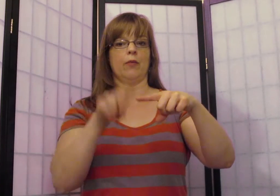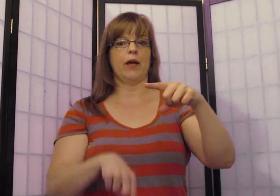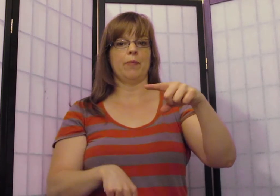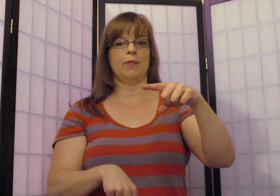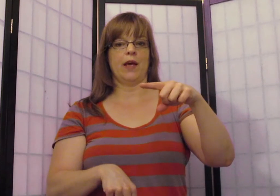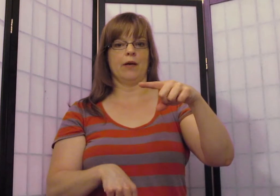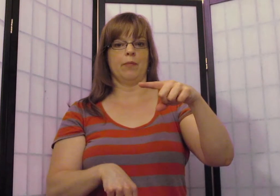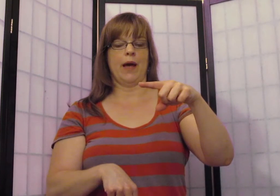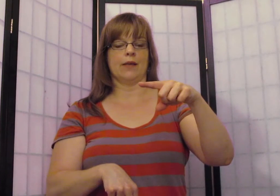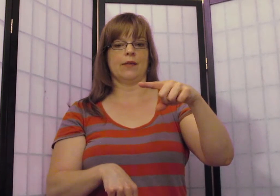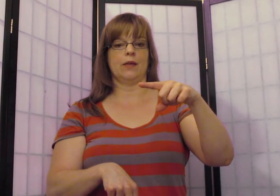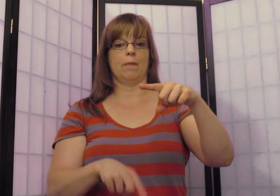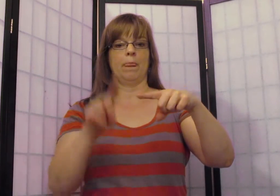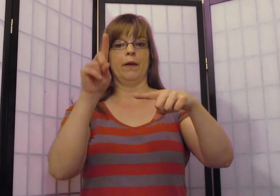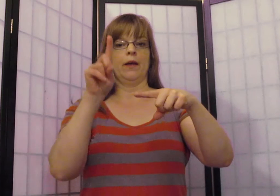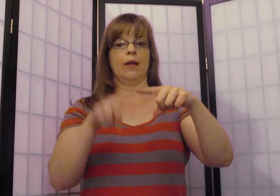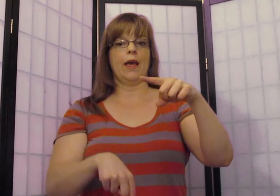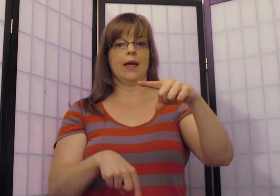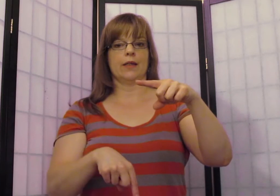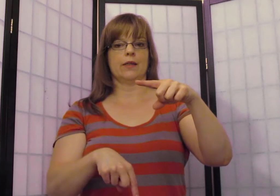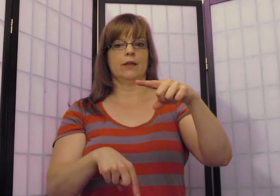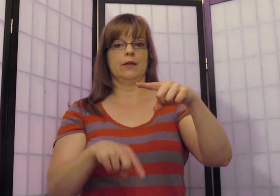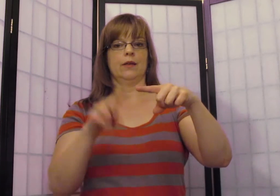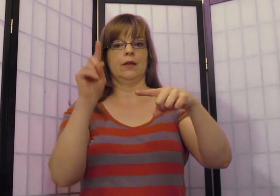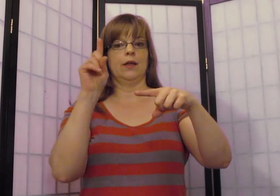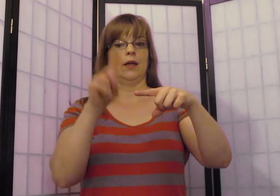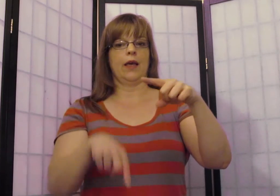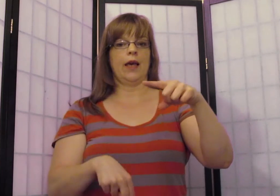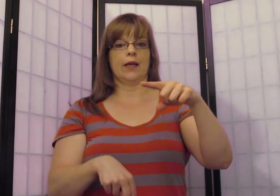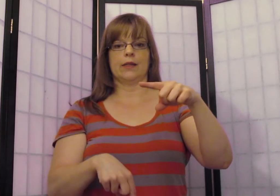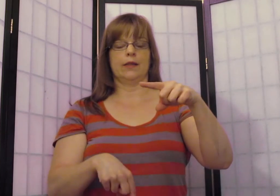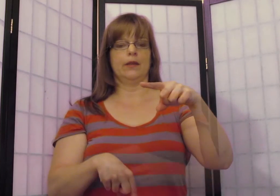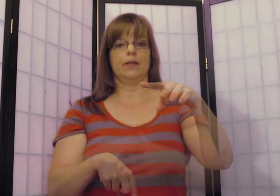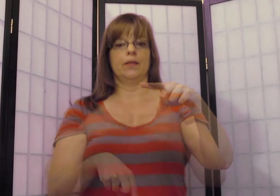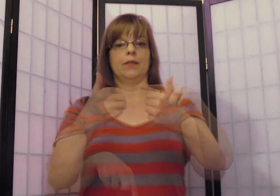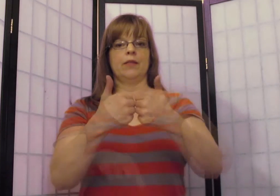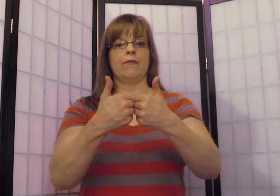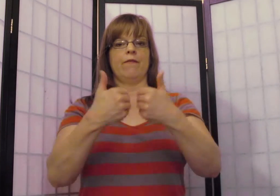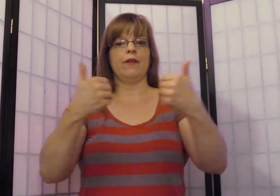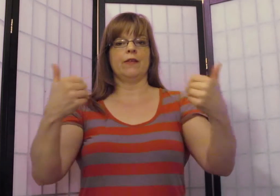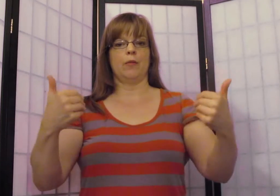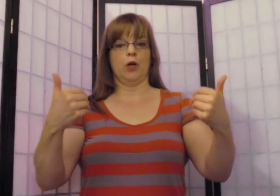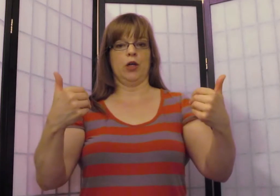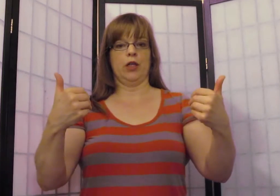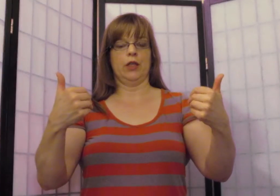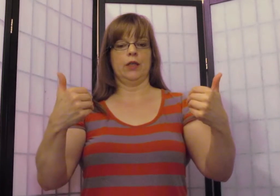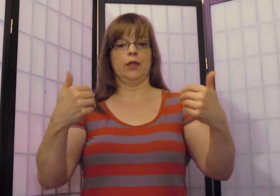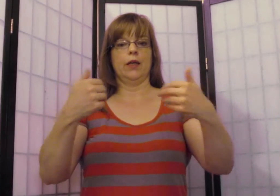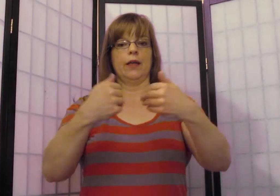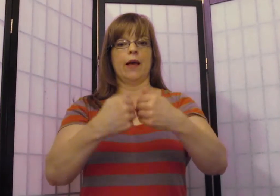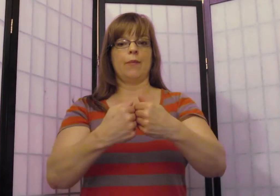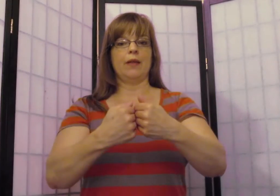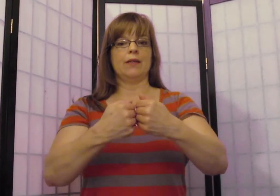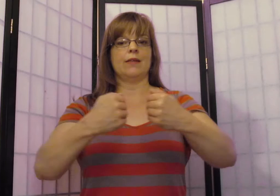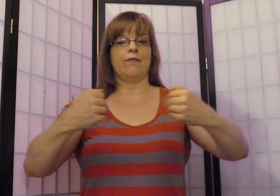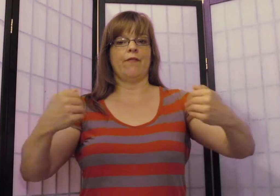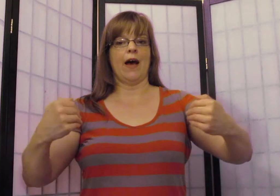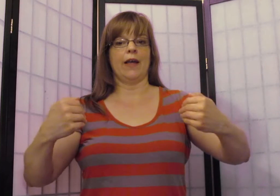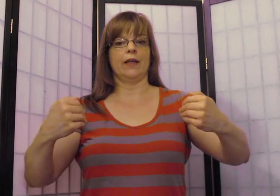way down past it. Can't. Can't. Divisible. That means divided.